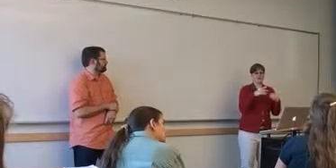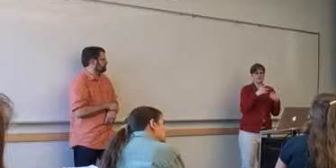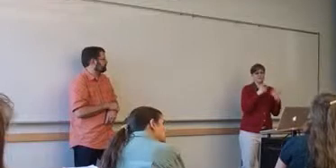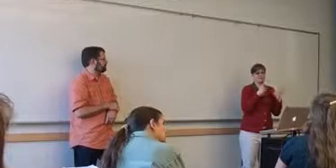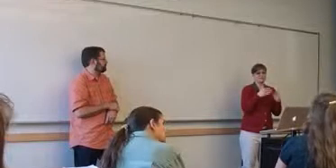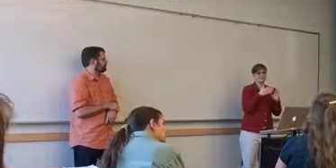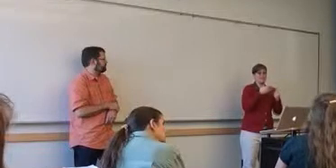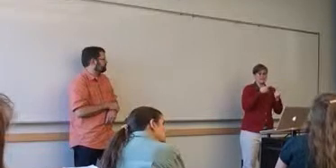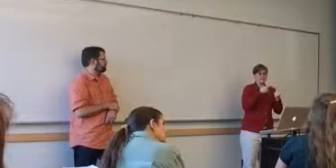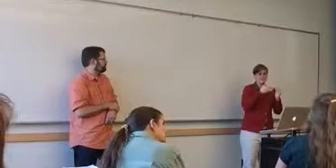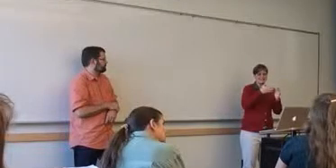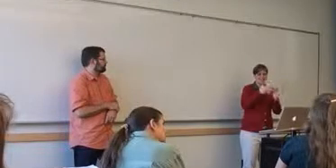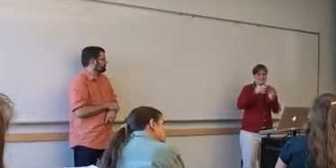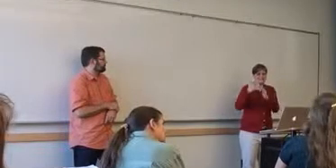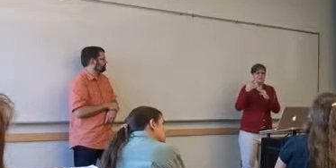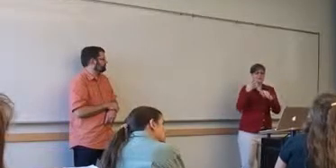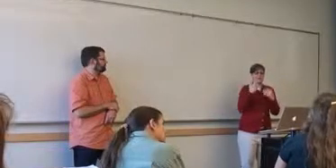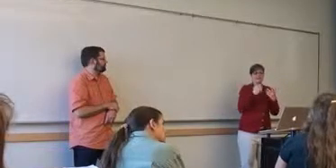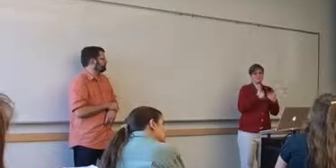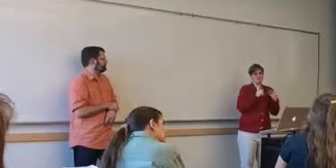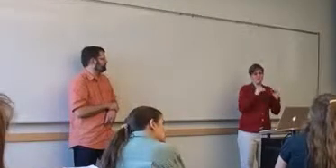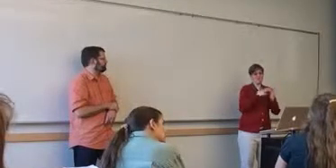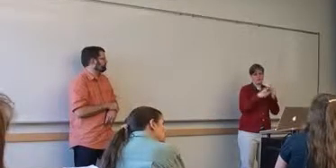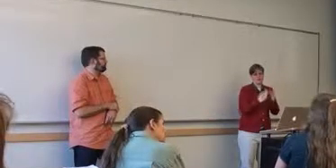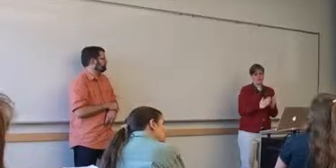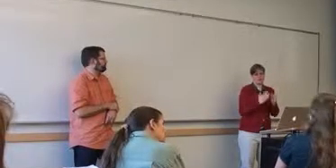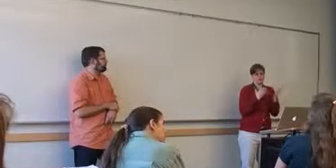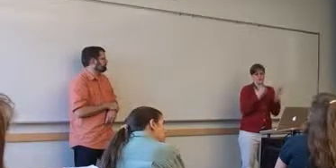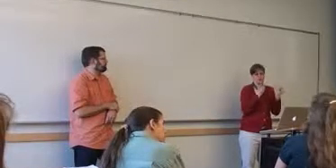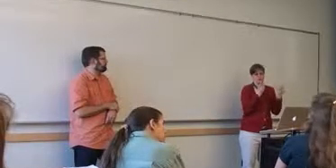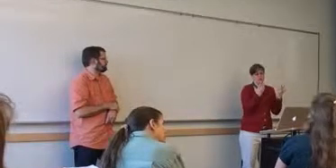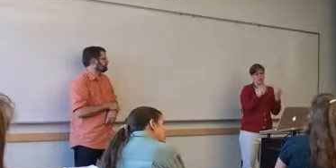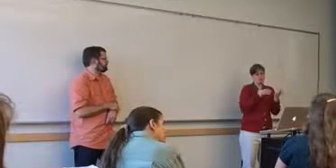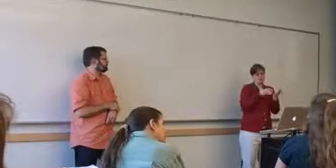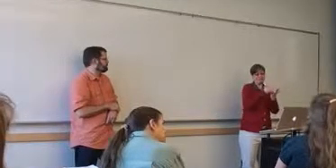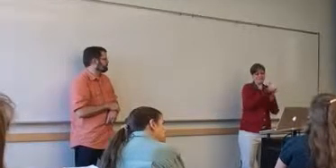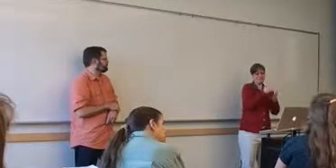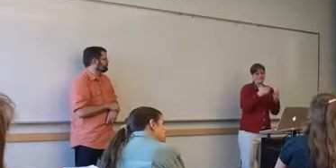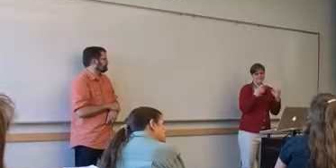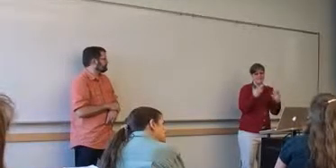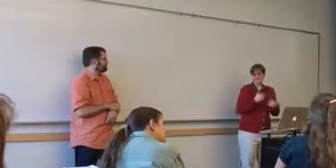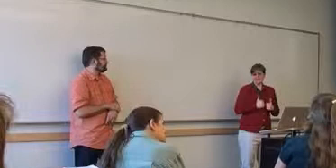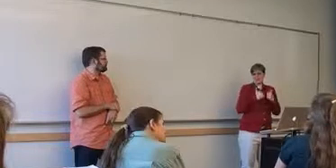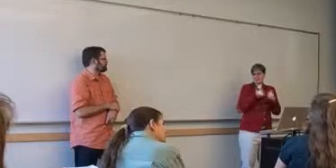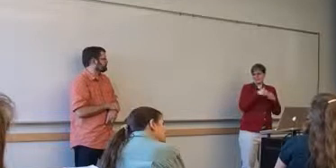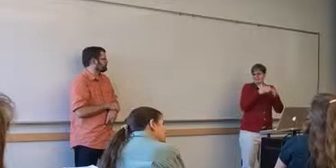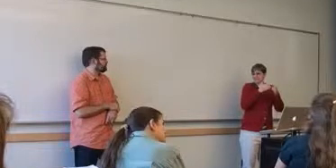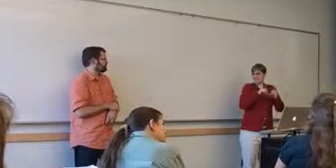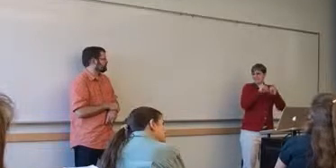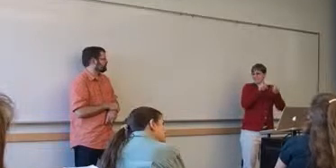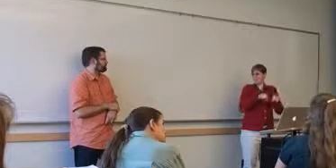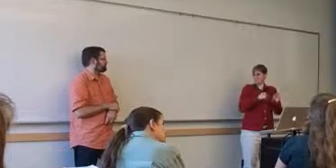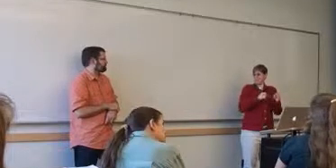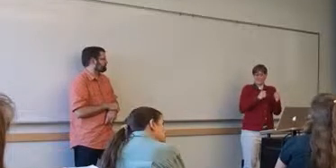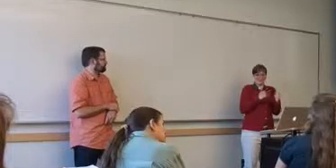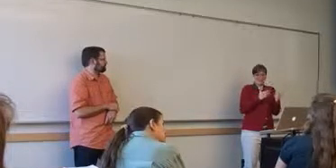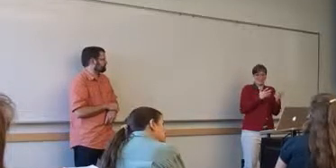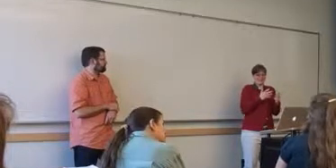realized that reading was important. And so then I was a self-taught reader. I sat down and just